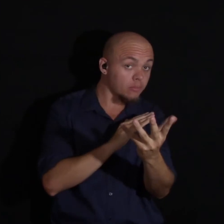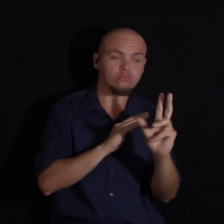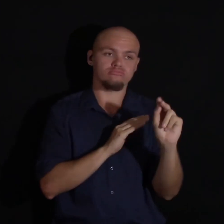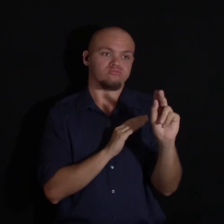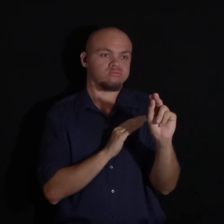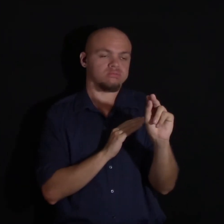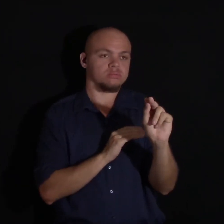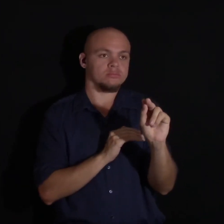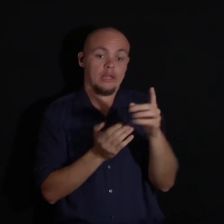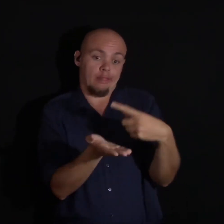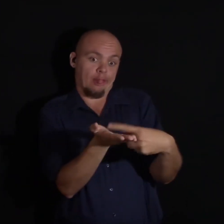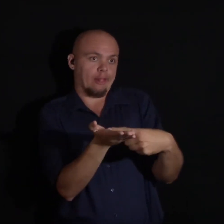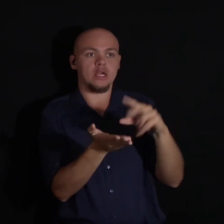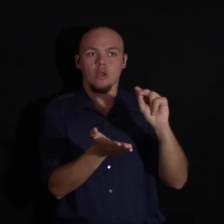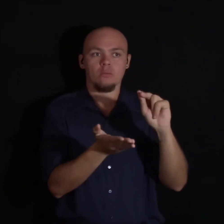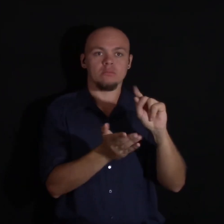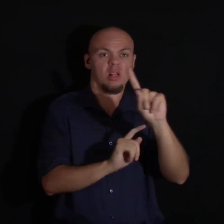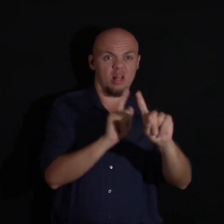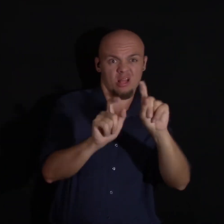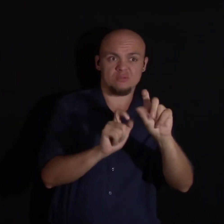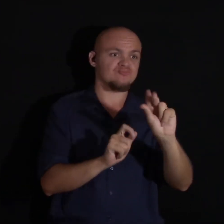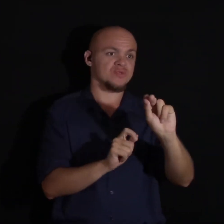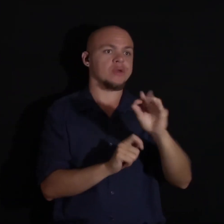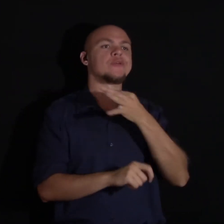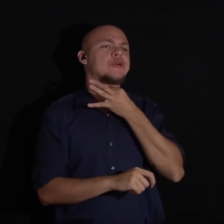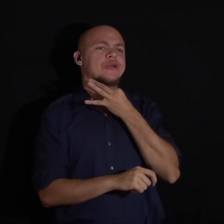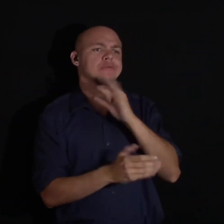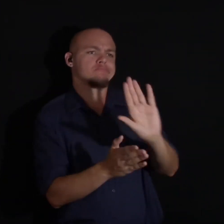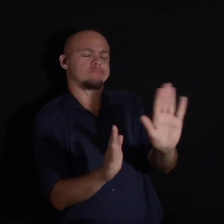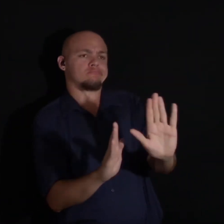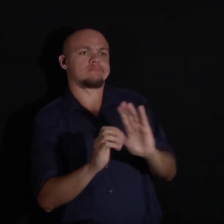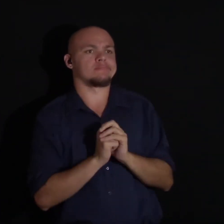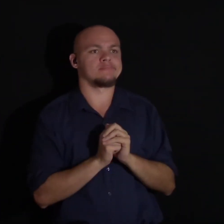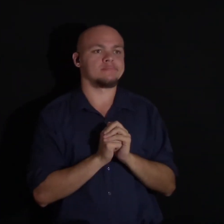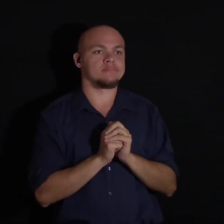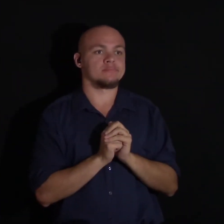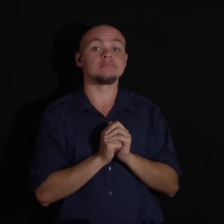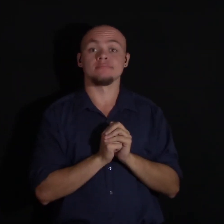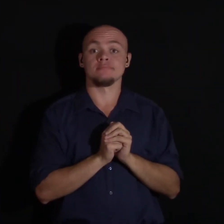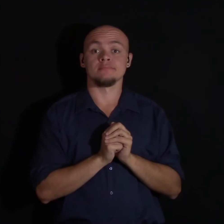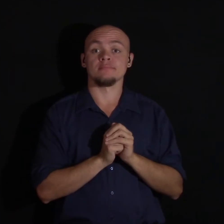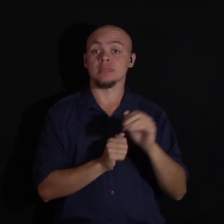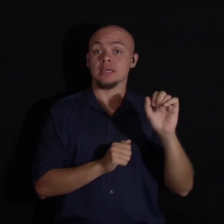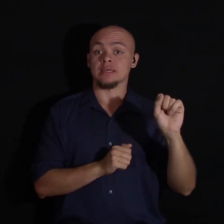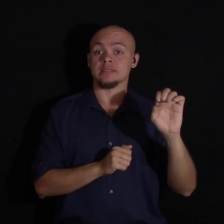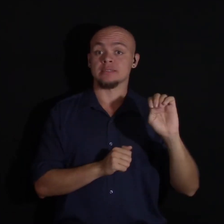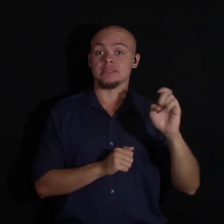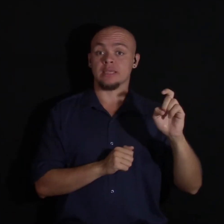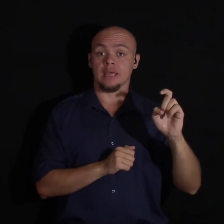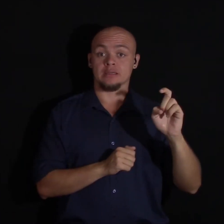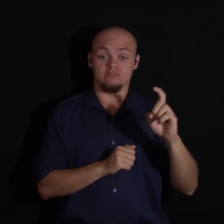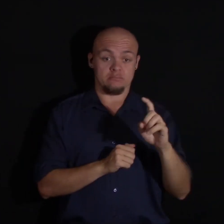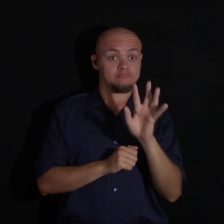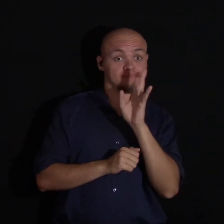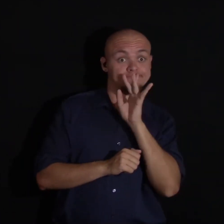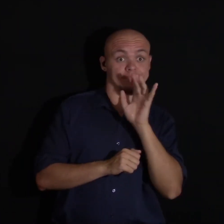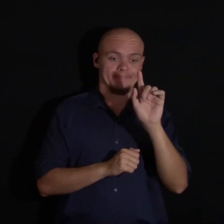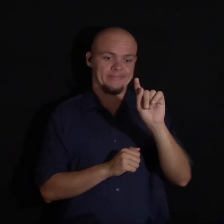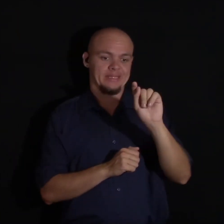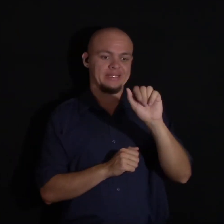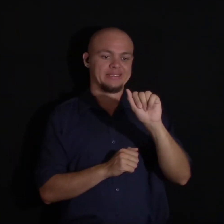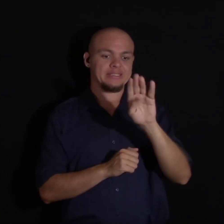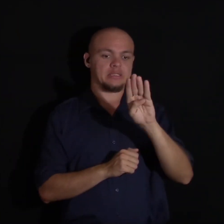talk about it. Don't ask questions. Don't be curious. Essentially, sex is still taboo and forbidden territory.